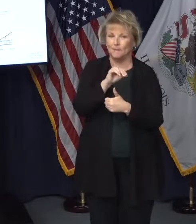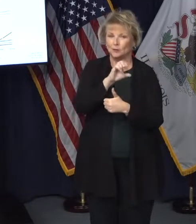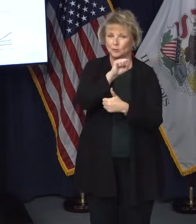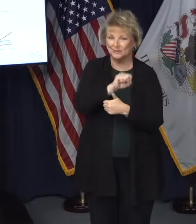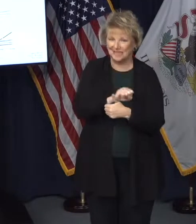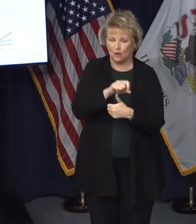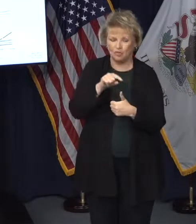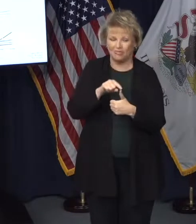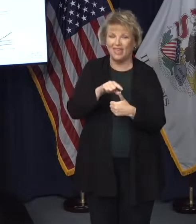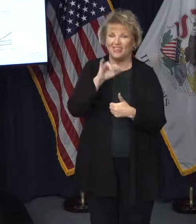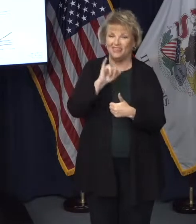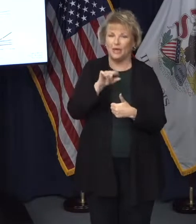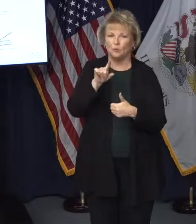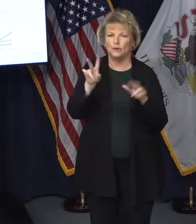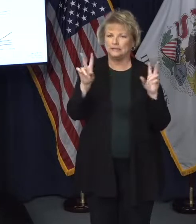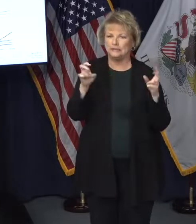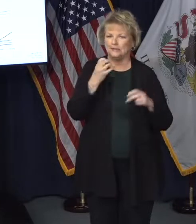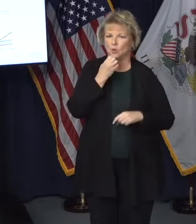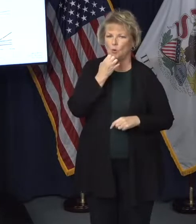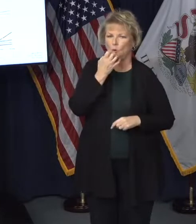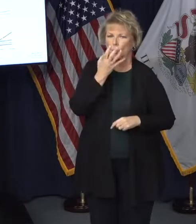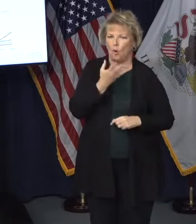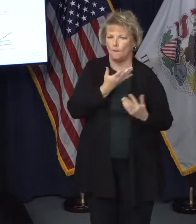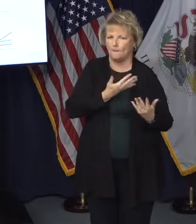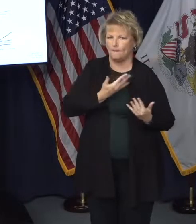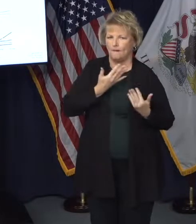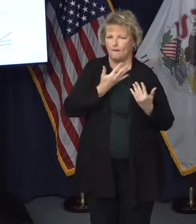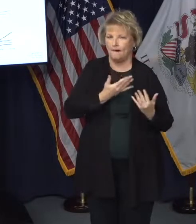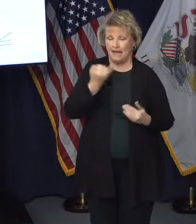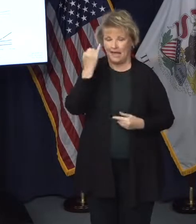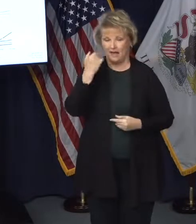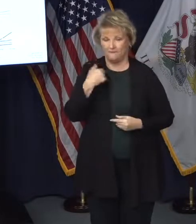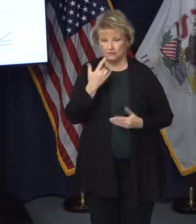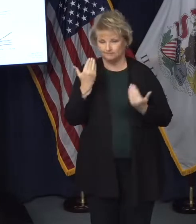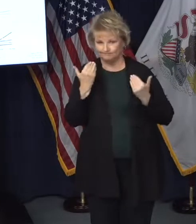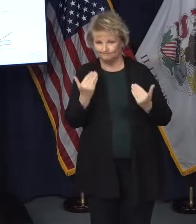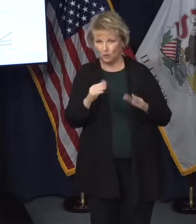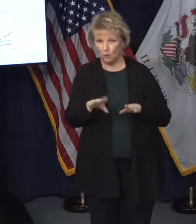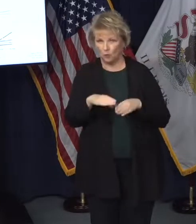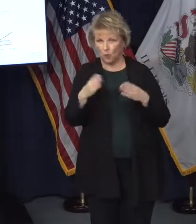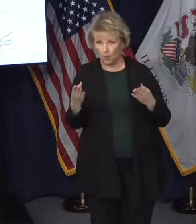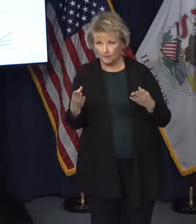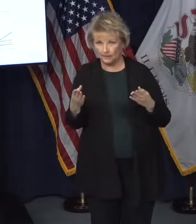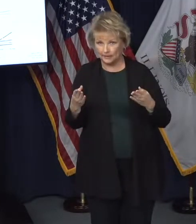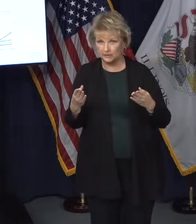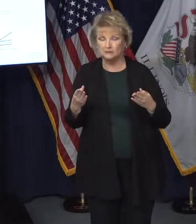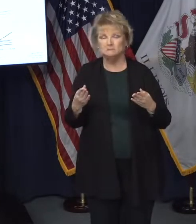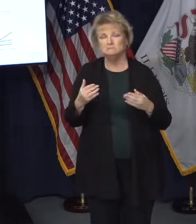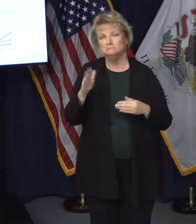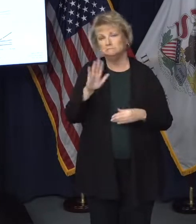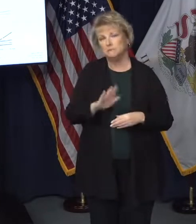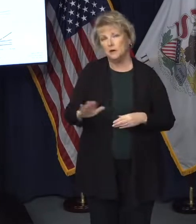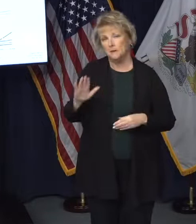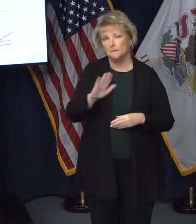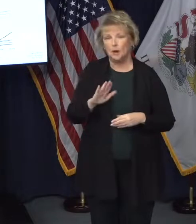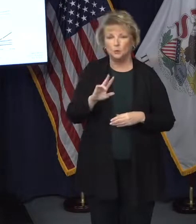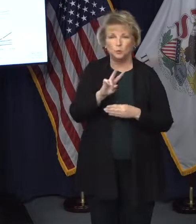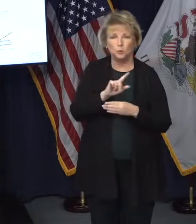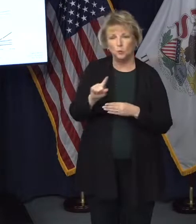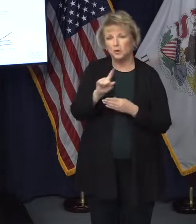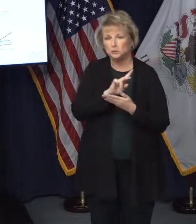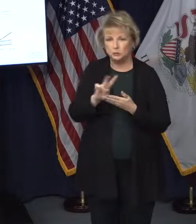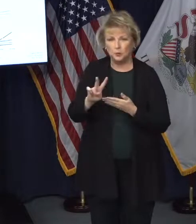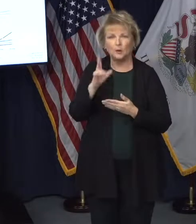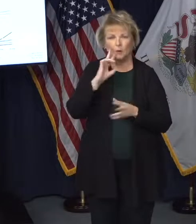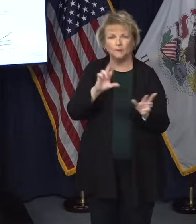is in what we call the warm state. If we gave the go-ahead and said we need to open it, within a couple of weeks, it